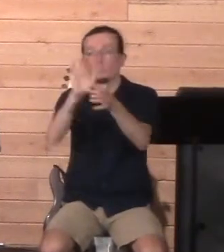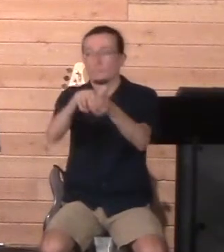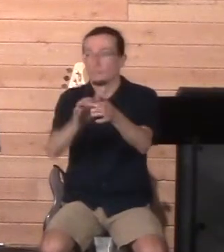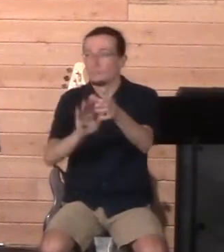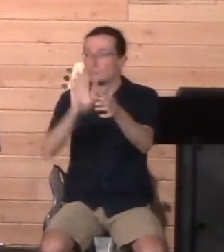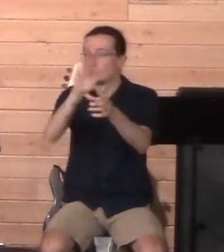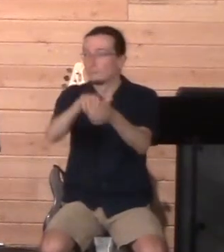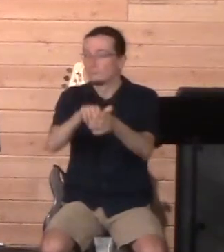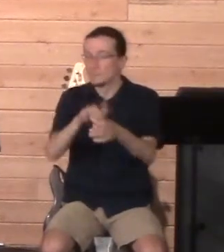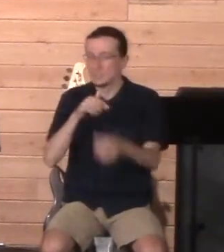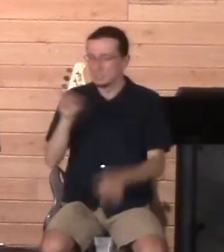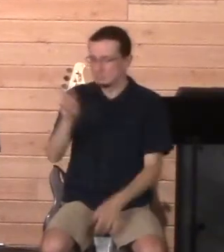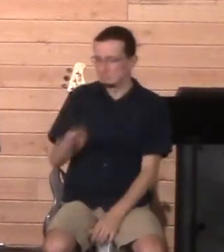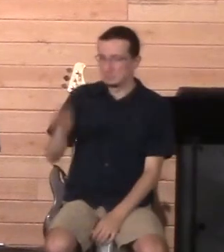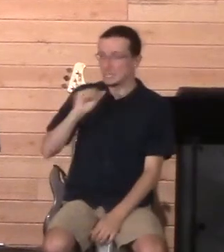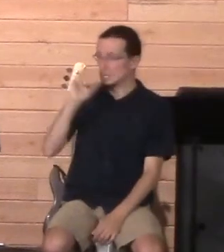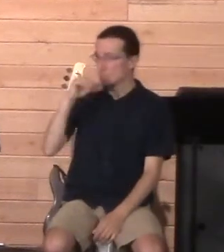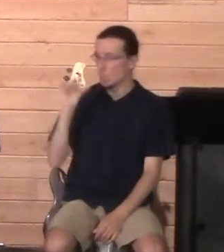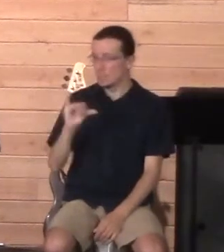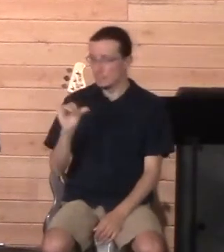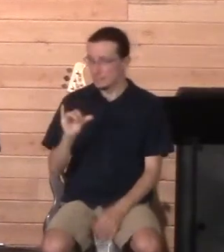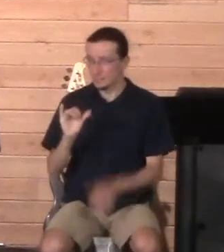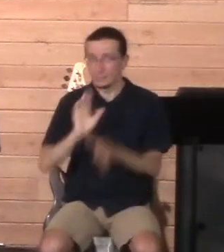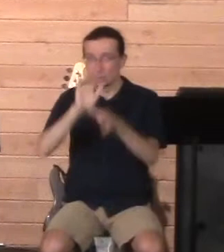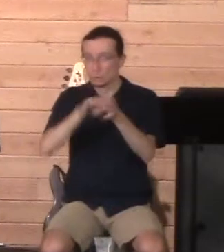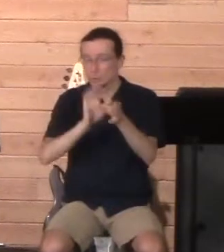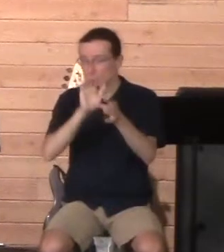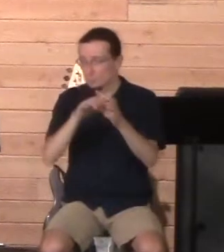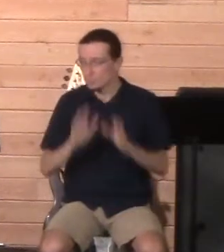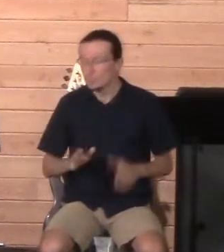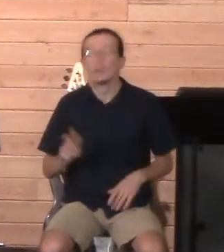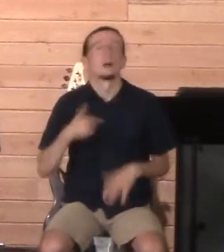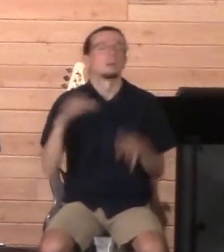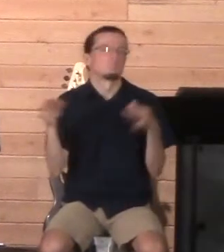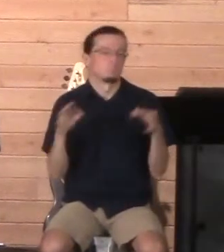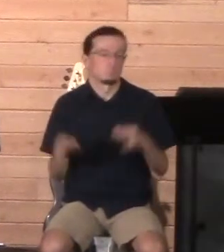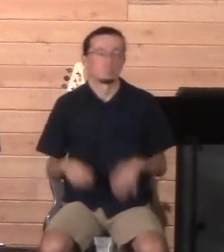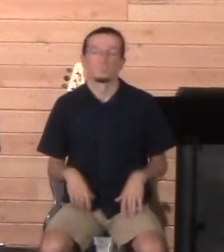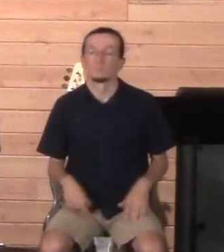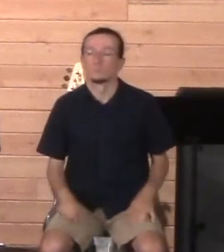And he didn't look like a shooter. Let me explain this.